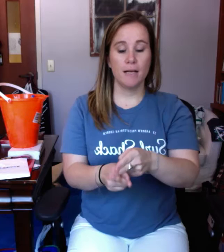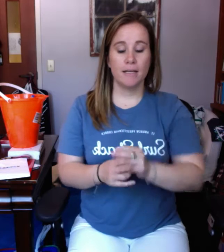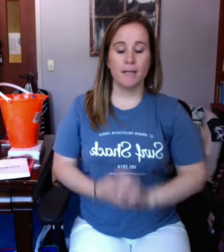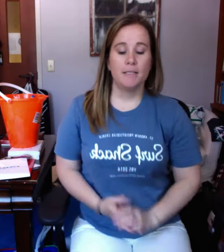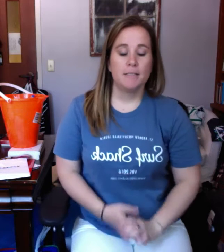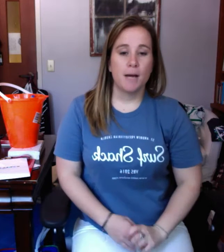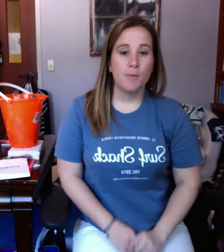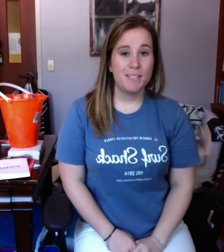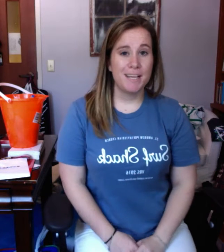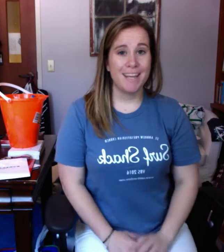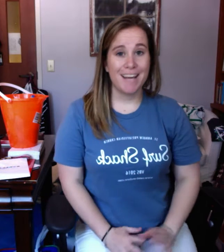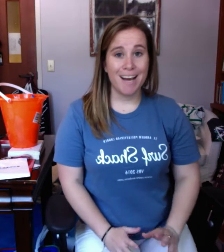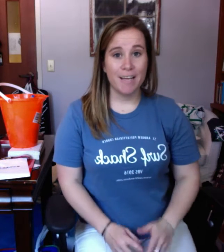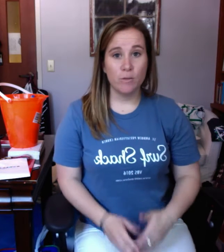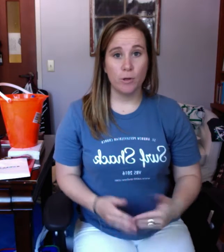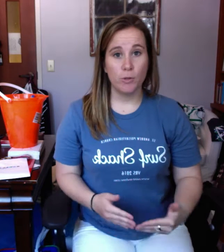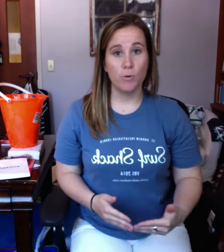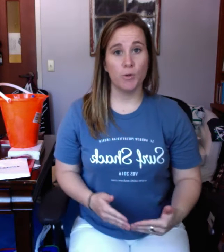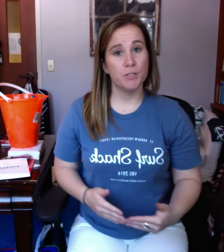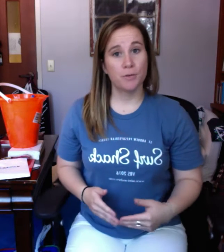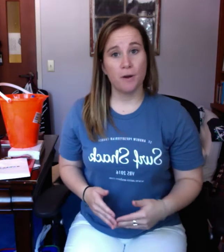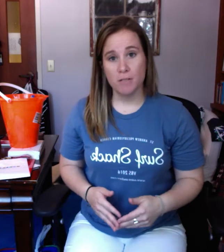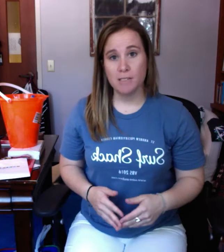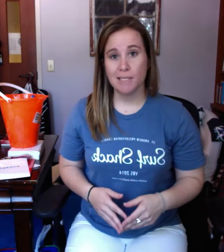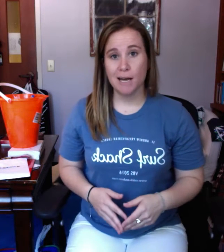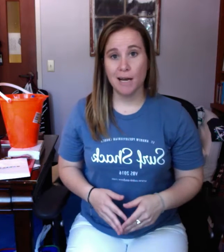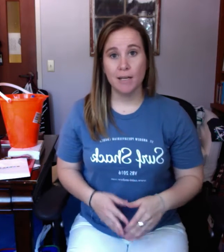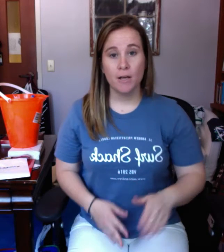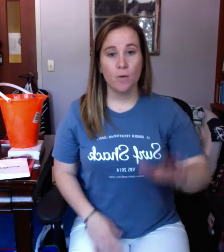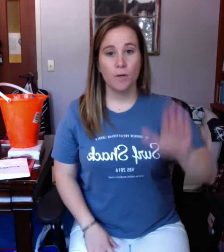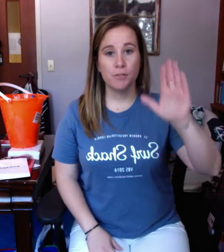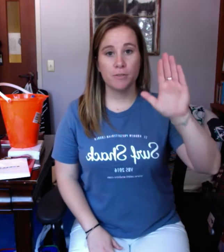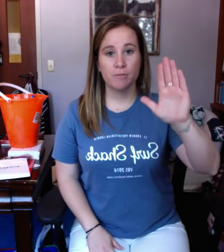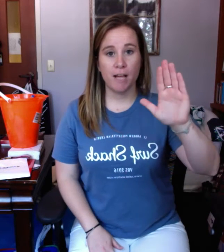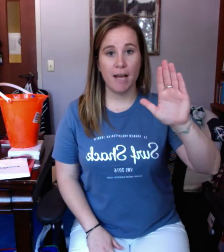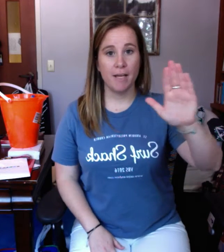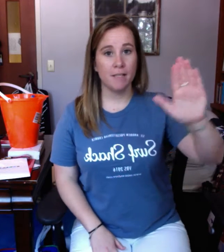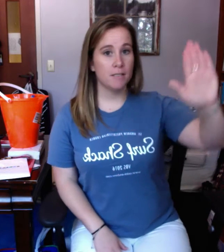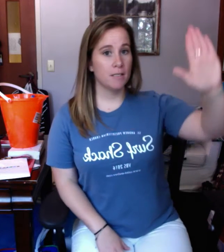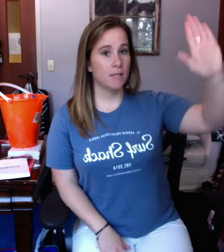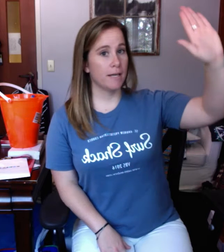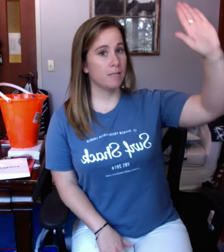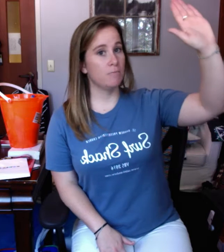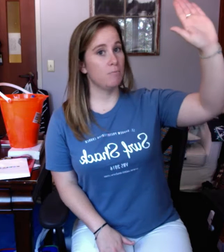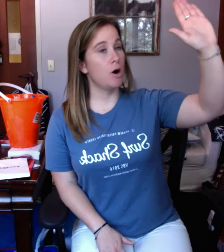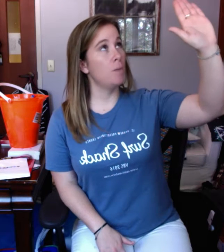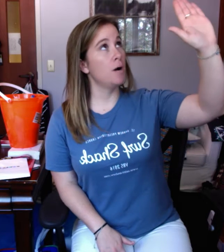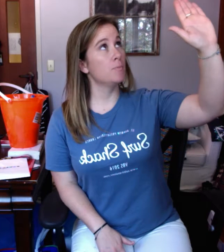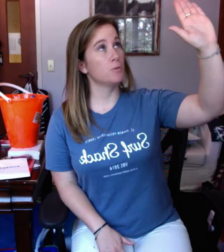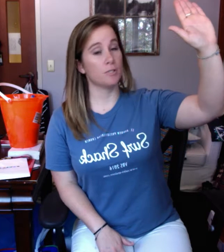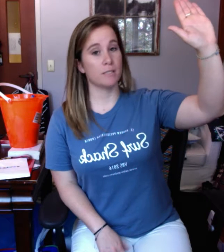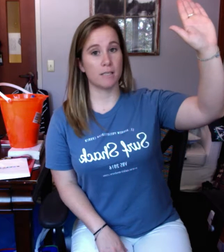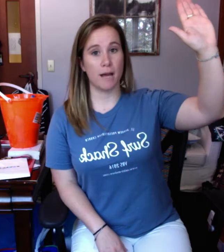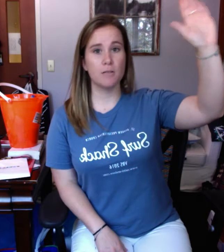Now, anytime we say thy or yours in reference to God, we're going to use a flat hand that's palm up towards the sky, towards